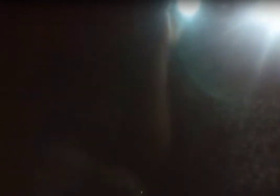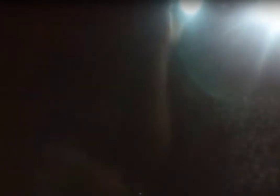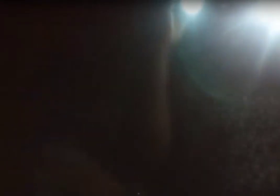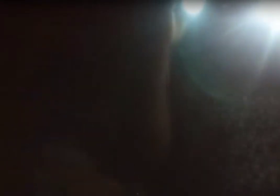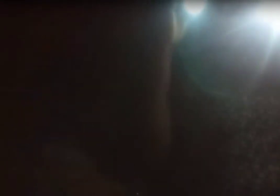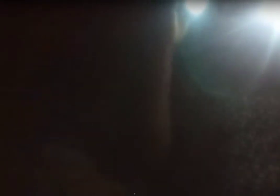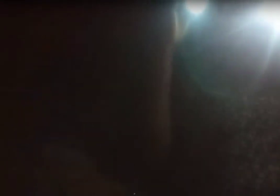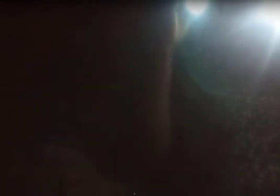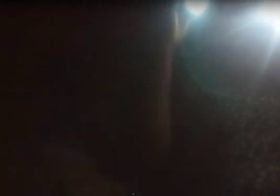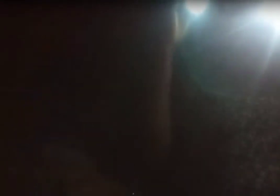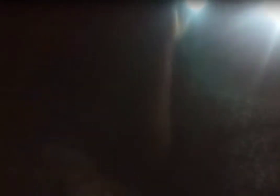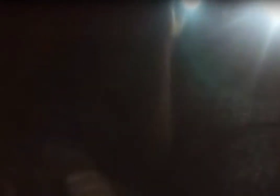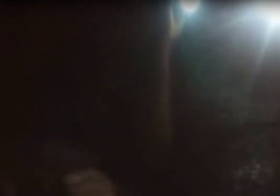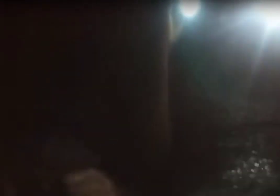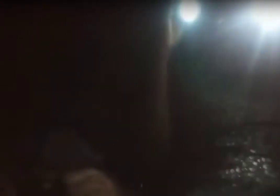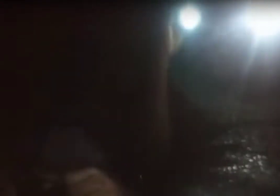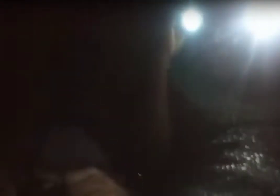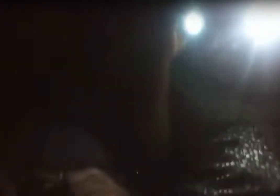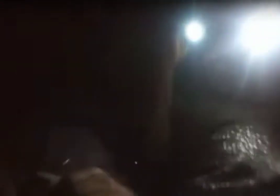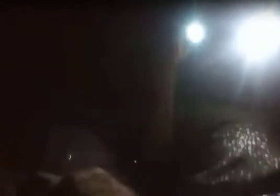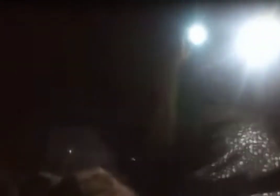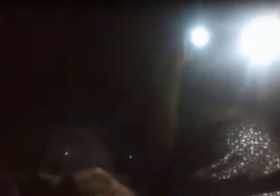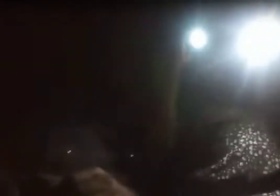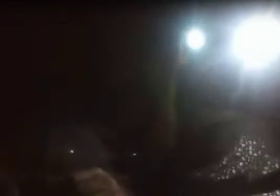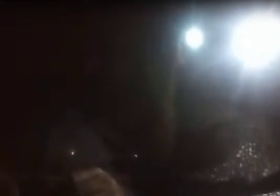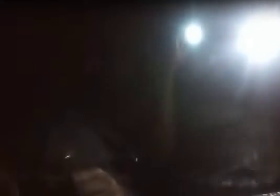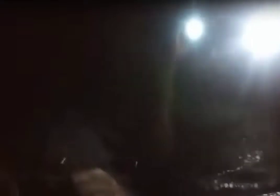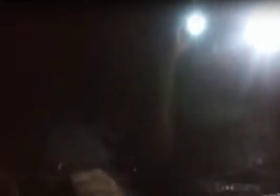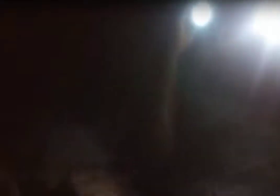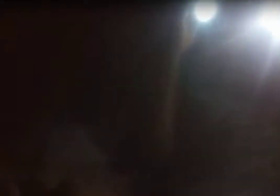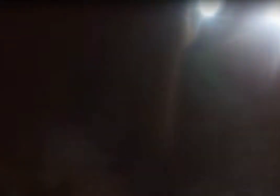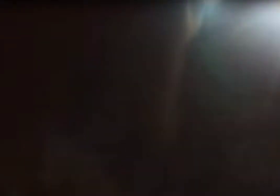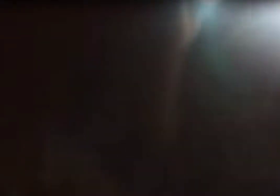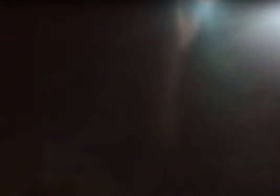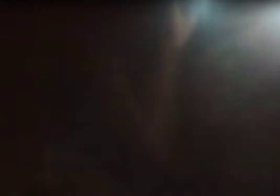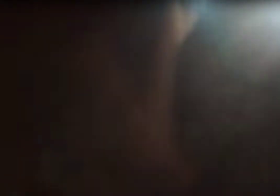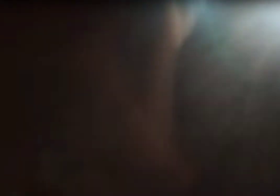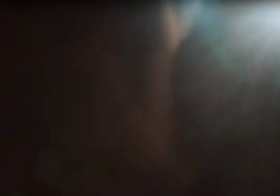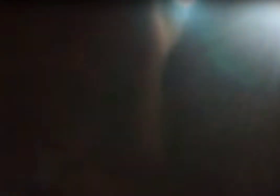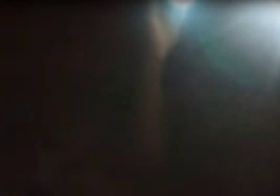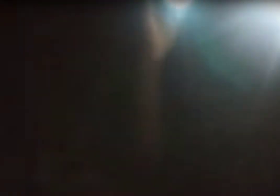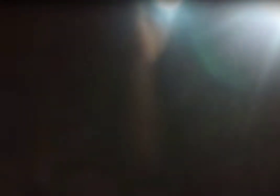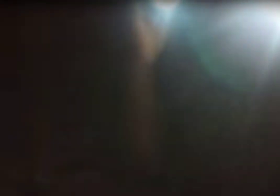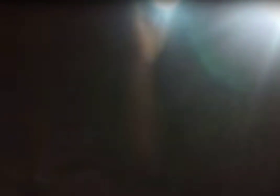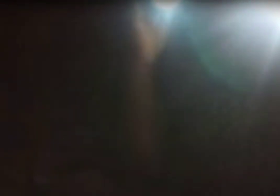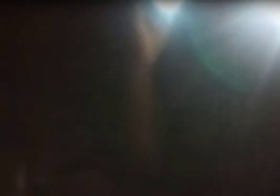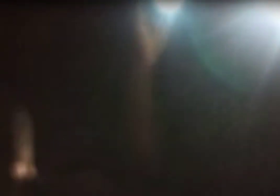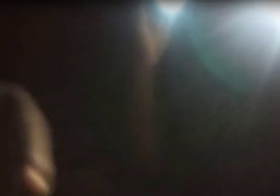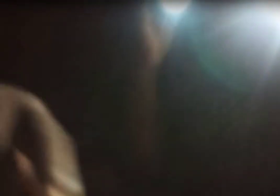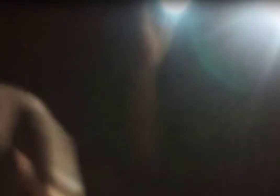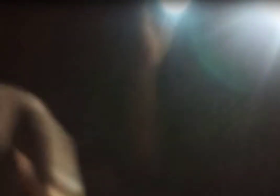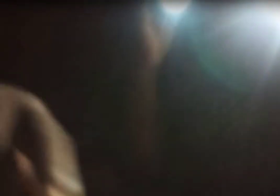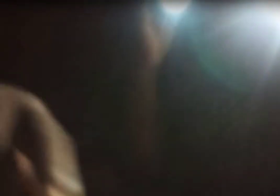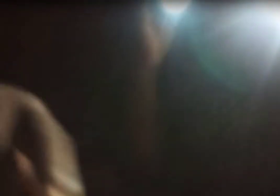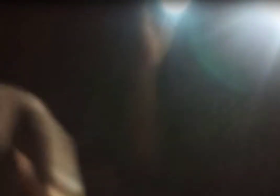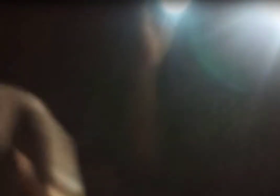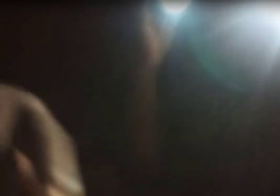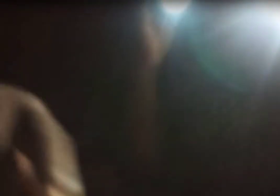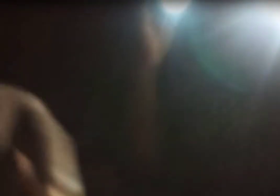We have okay, let's listen to Ruth Ali. Ruth Ali, let's have her on the spotlight, please. Ruth